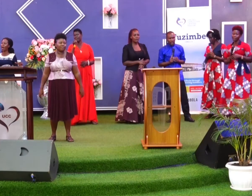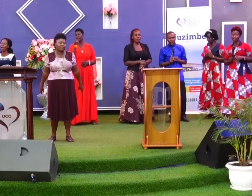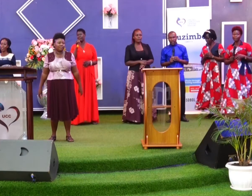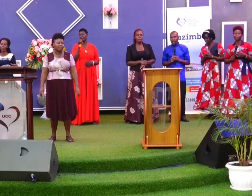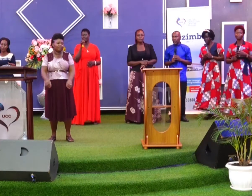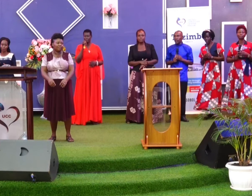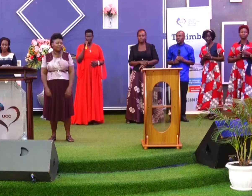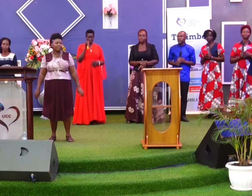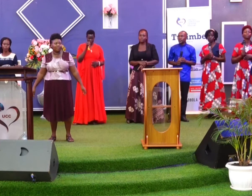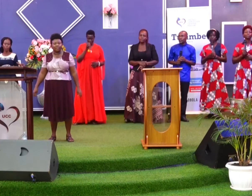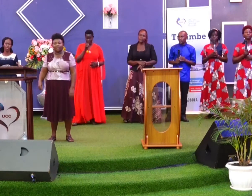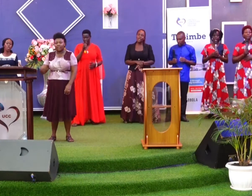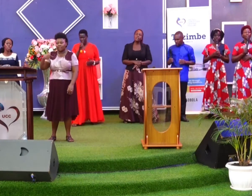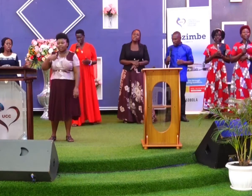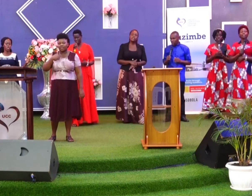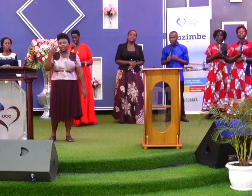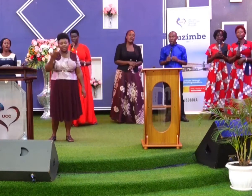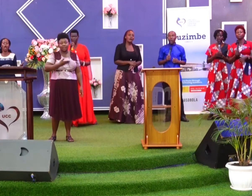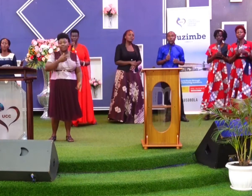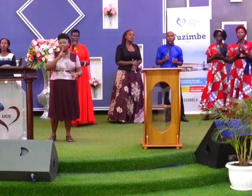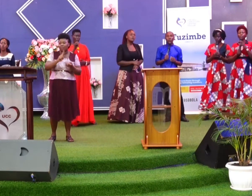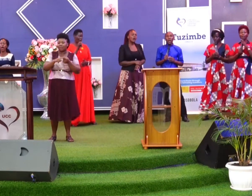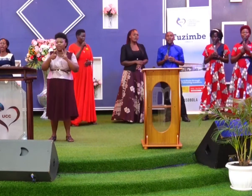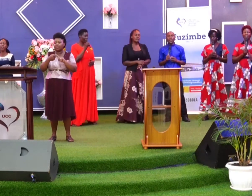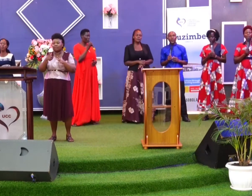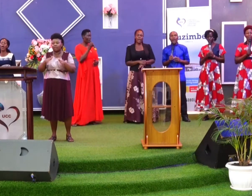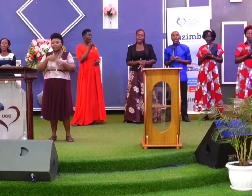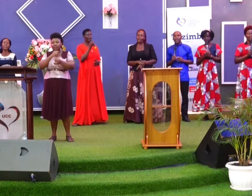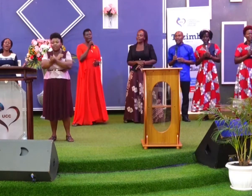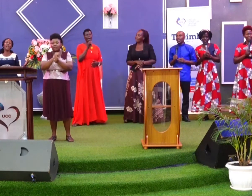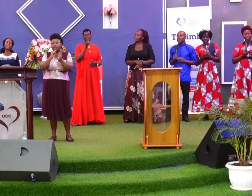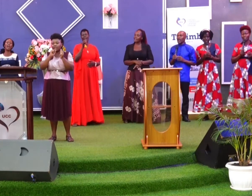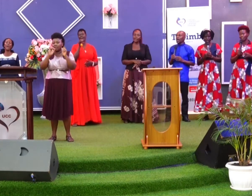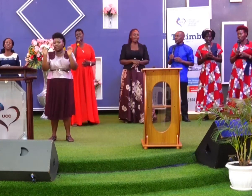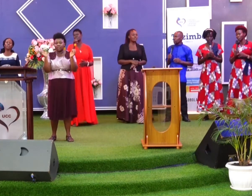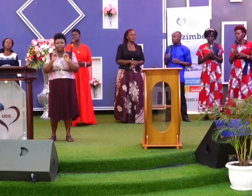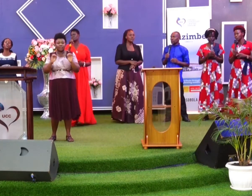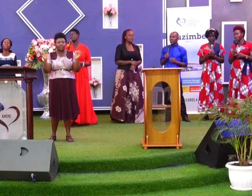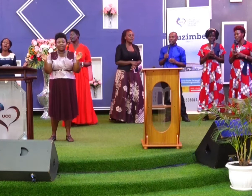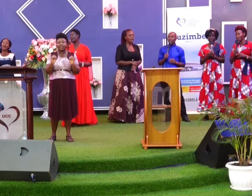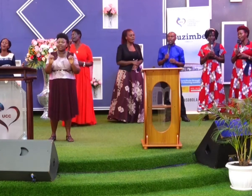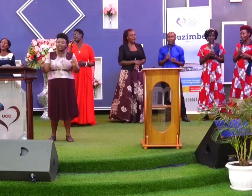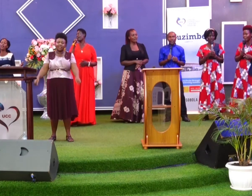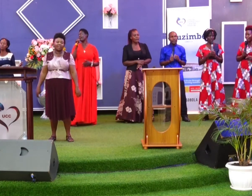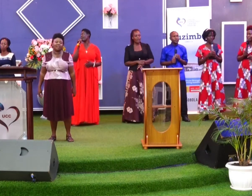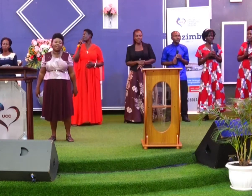tachuka. Zeninomukwano. Ninomukwano wanga